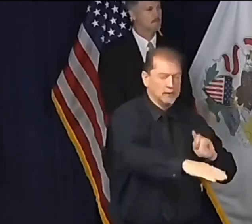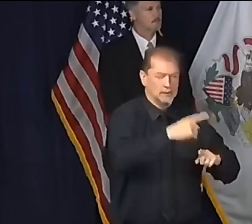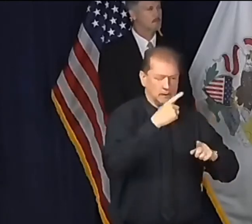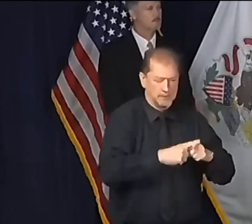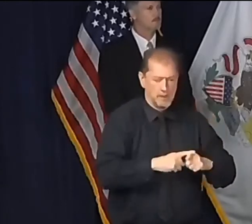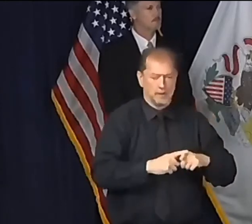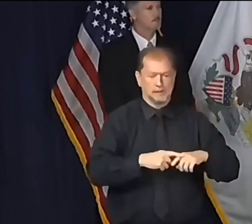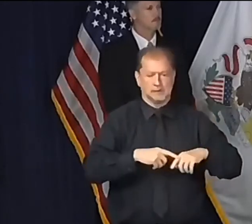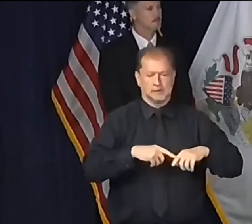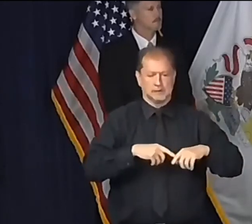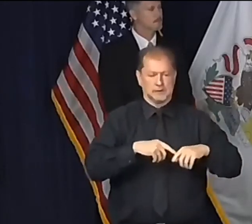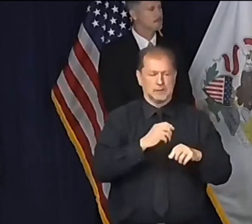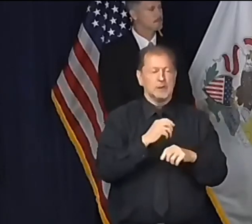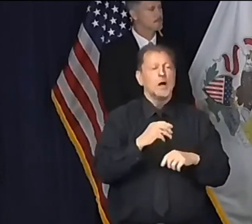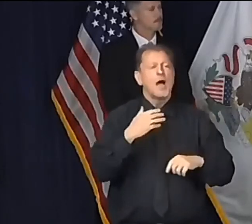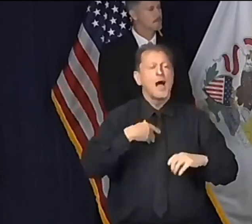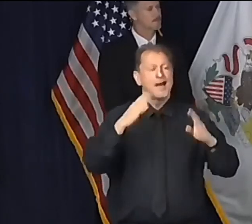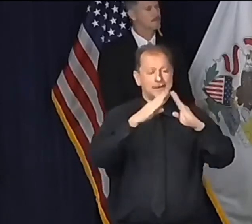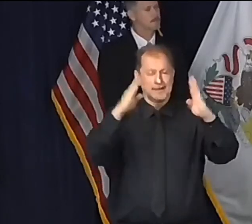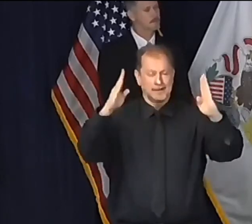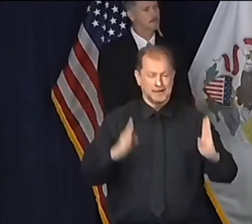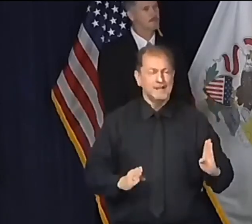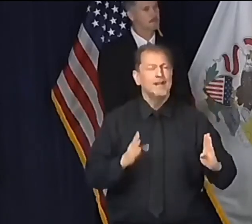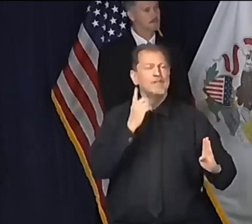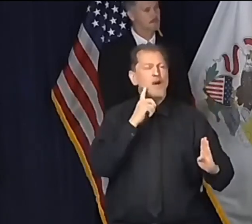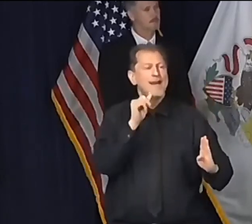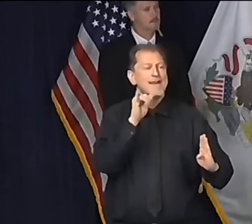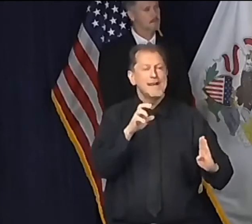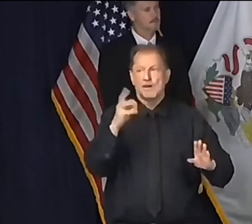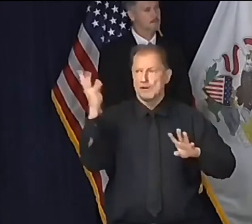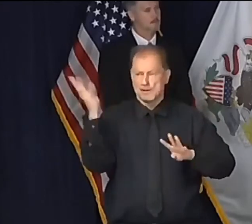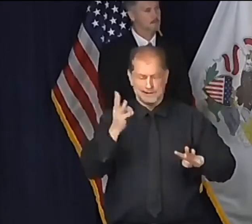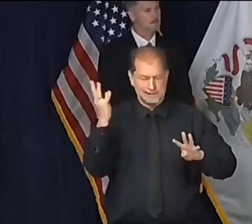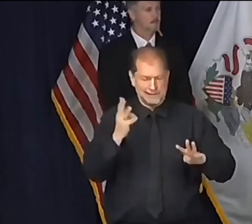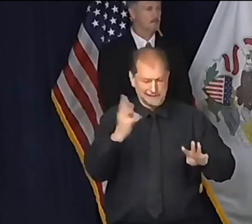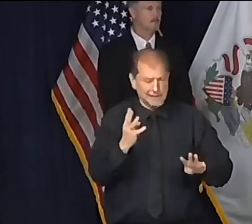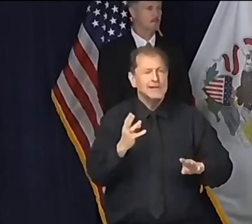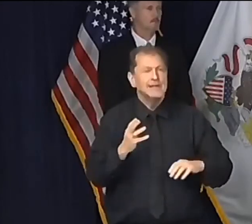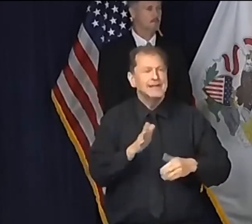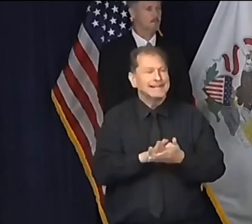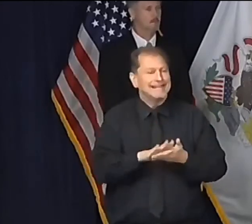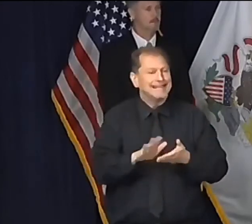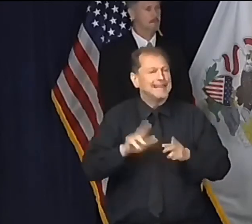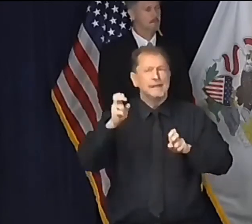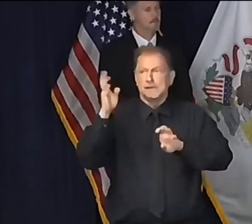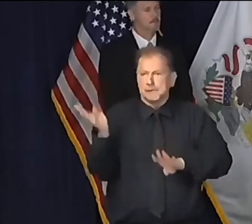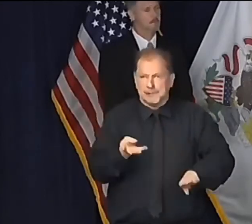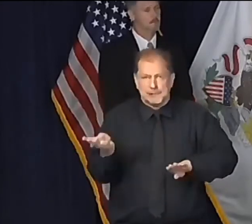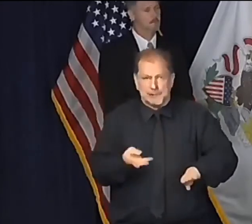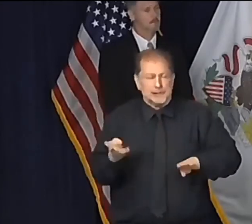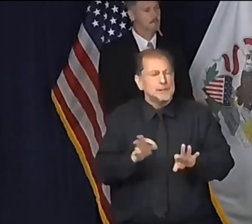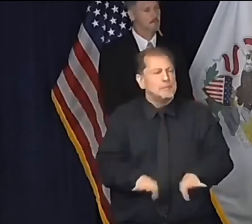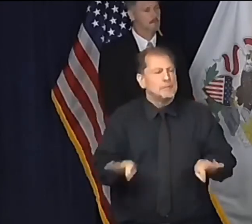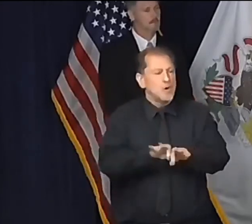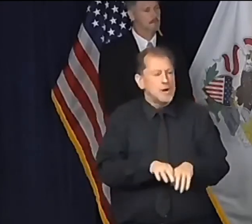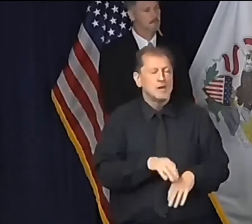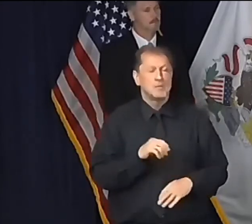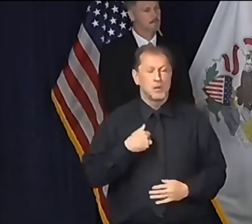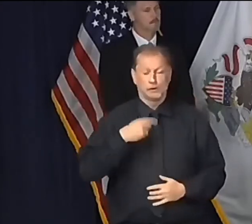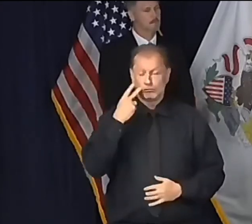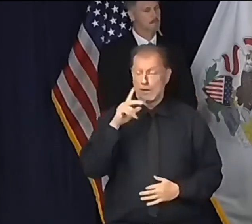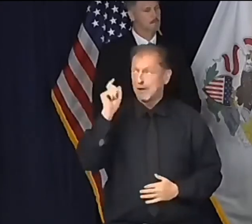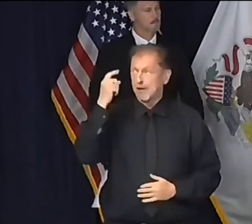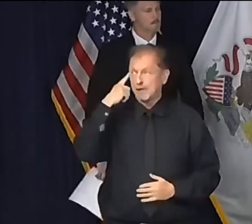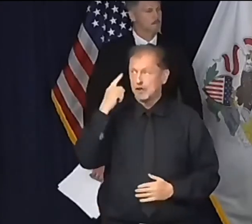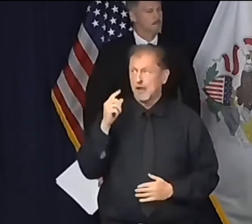talked about the negative pressurized tents that will really help out in the acute section. Last week, we saw the governor and the mayor cut the ribbon